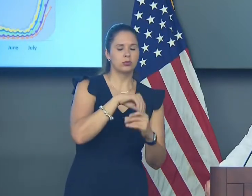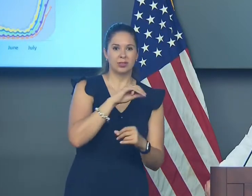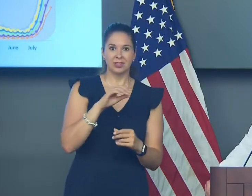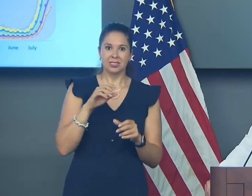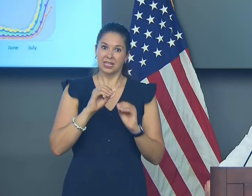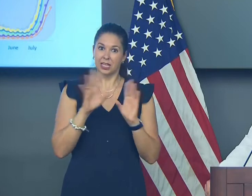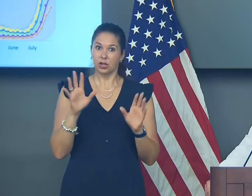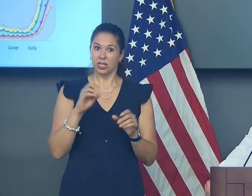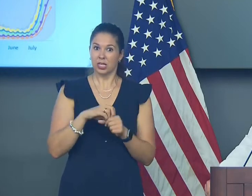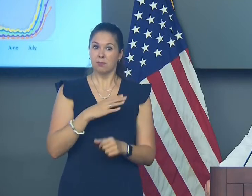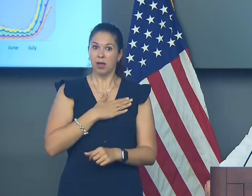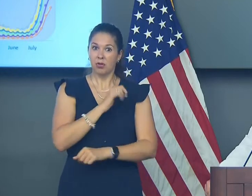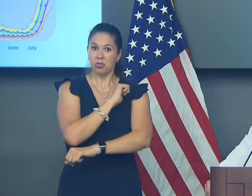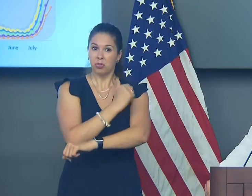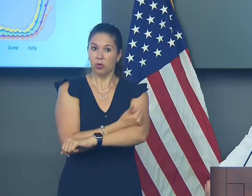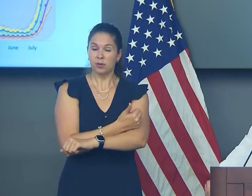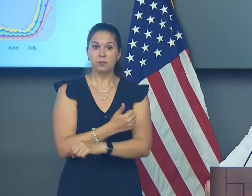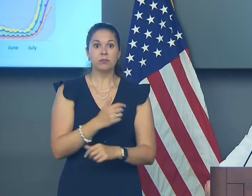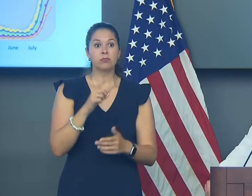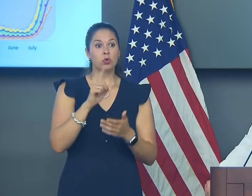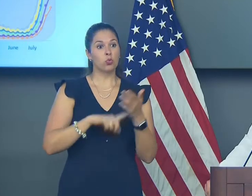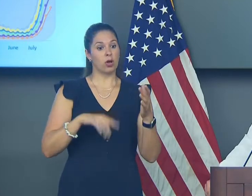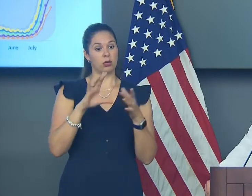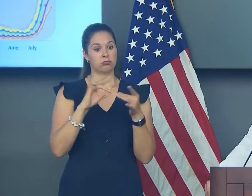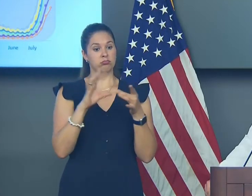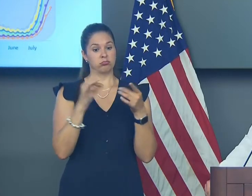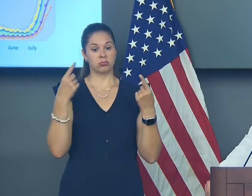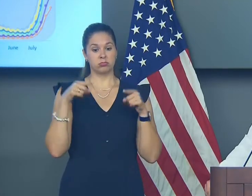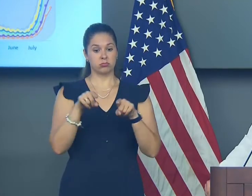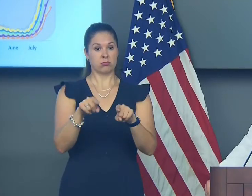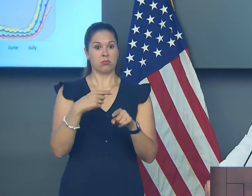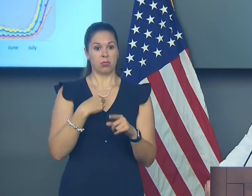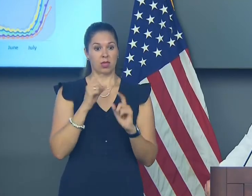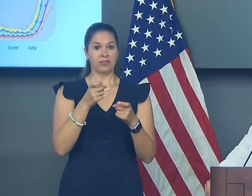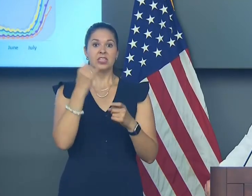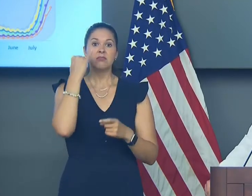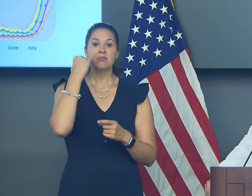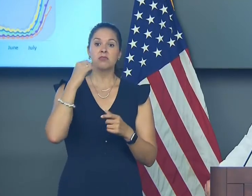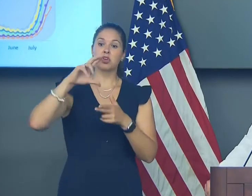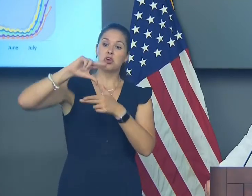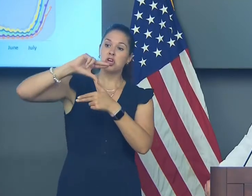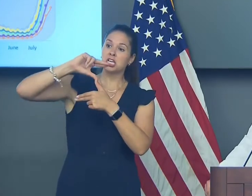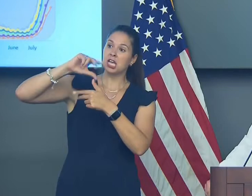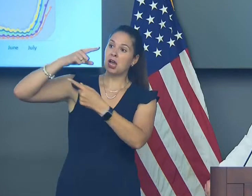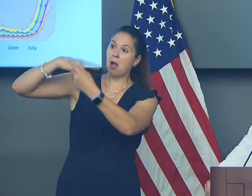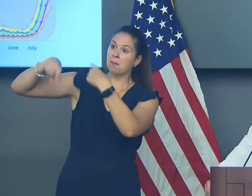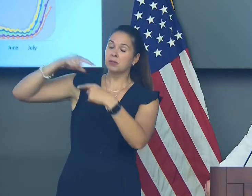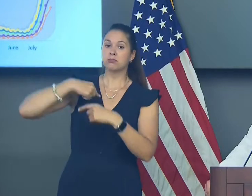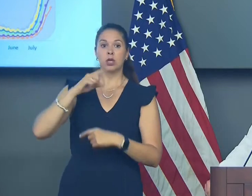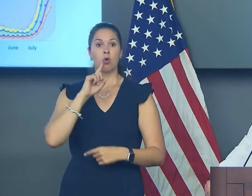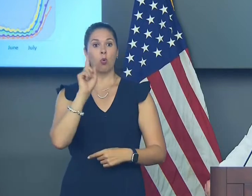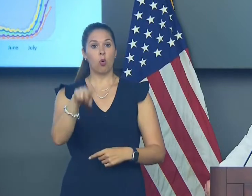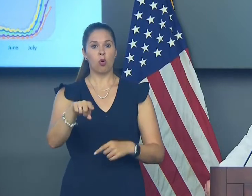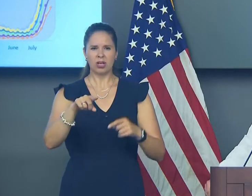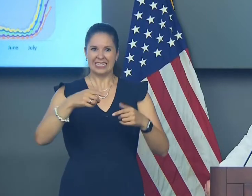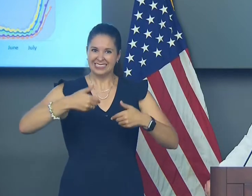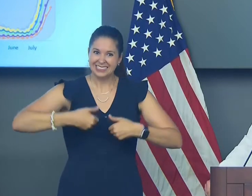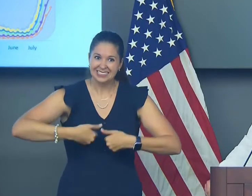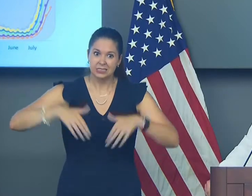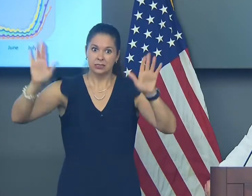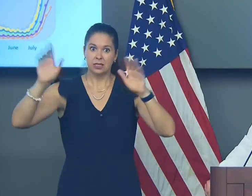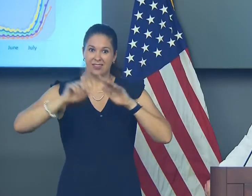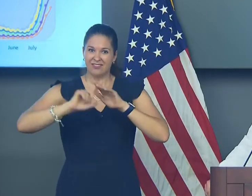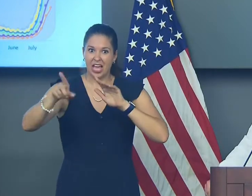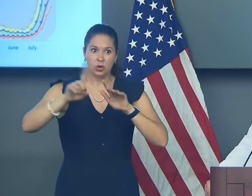my authority. And the analogy that I will give you is if we had a hurricane approaching and I ordered an evacuation